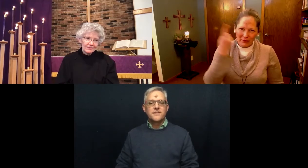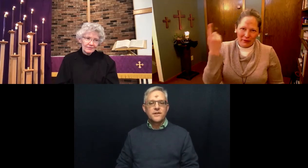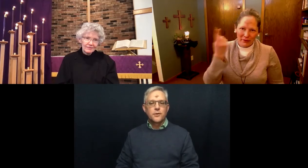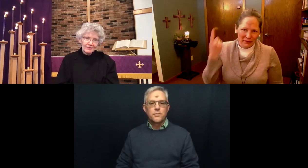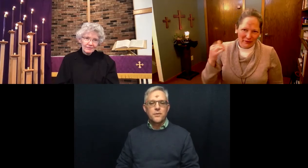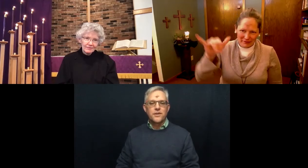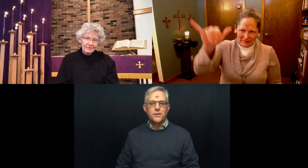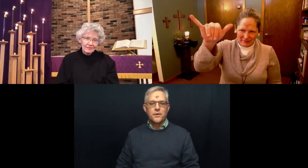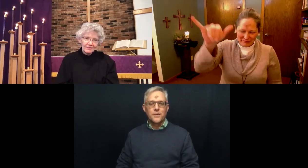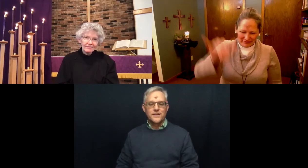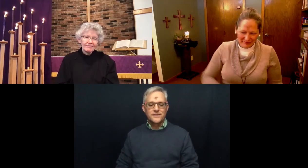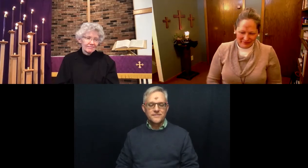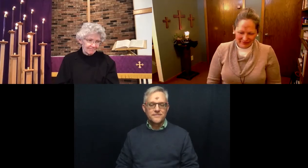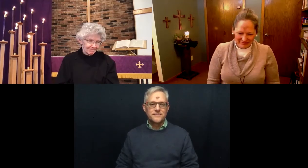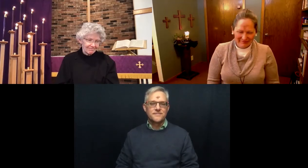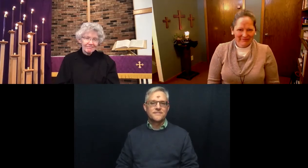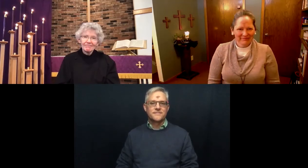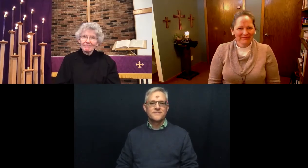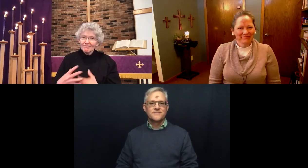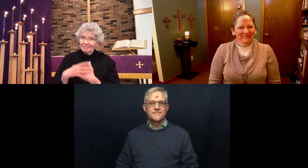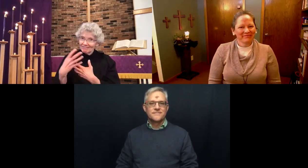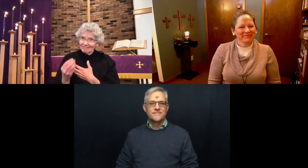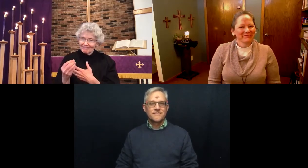The peace of the Lord be with you always.